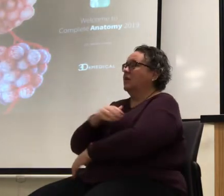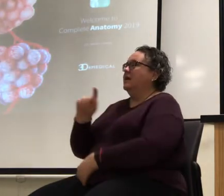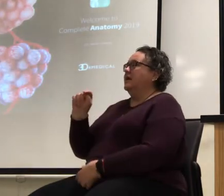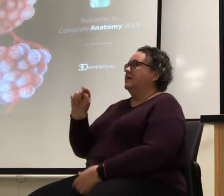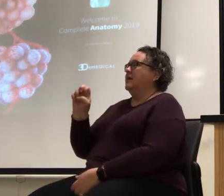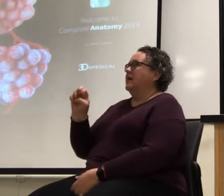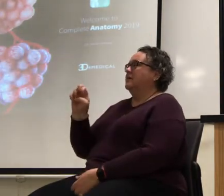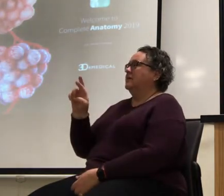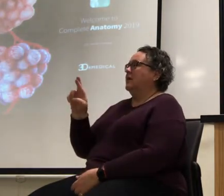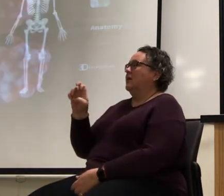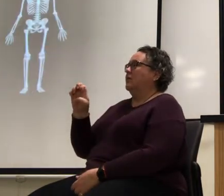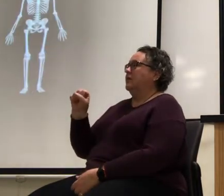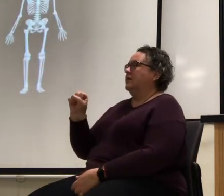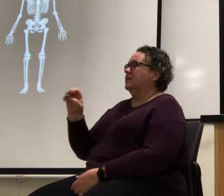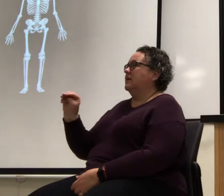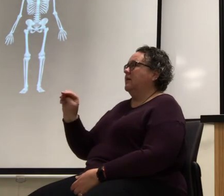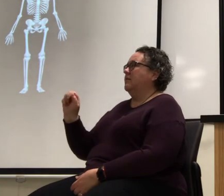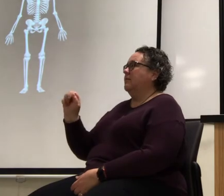major.